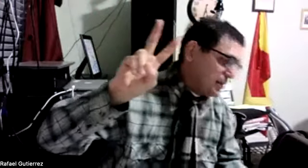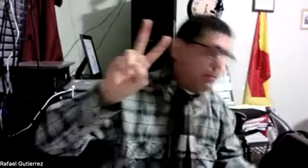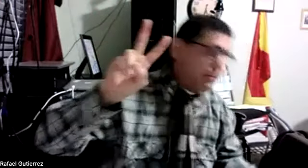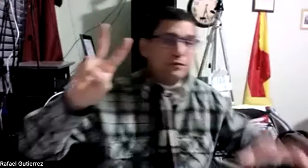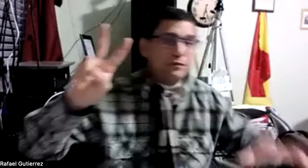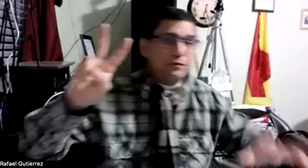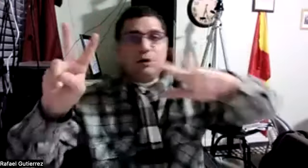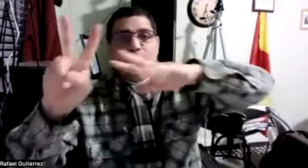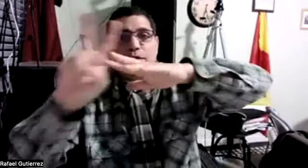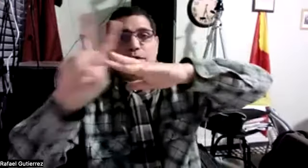middle finger,